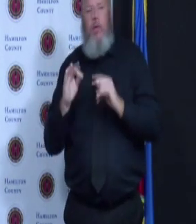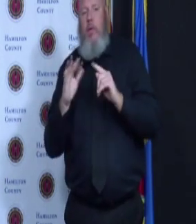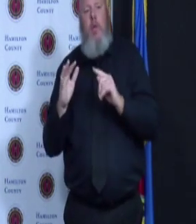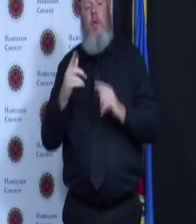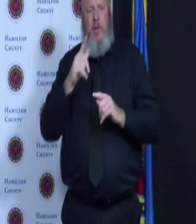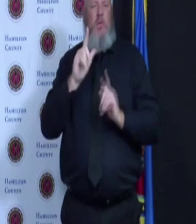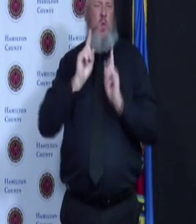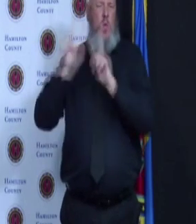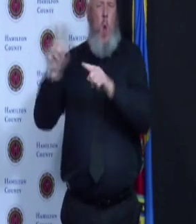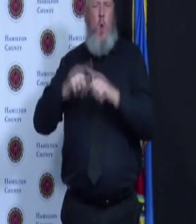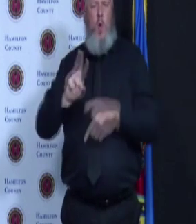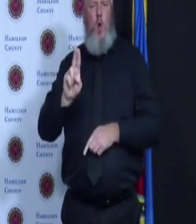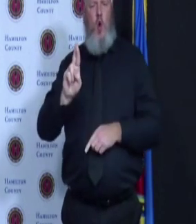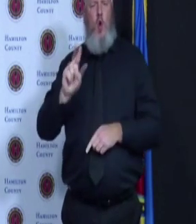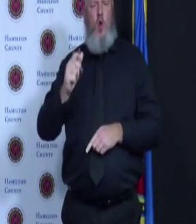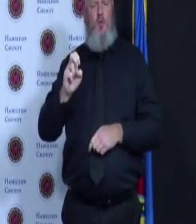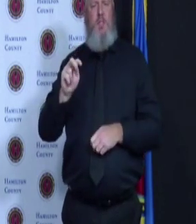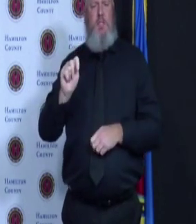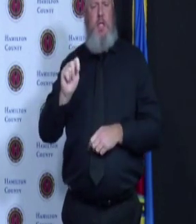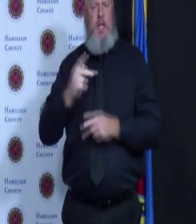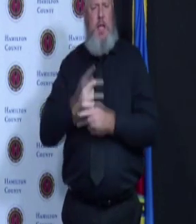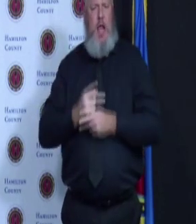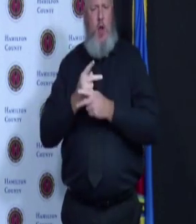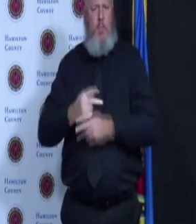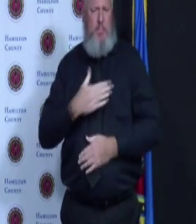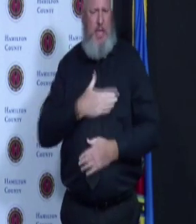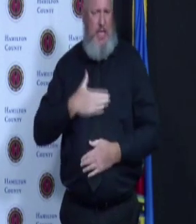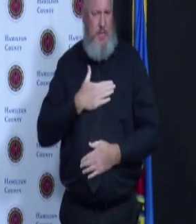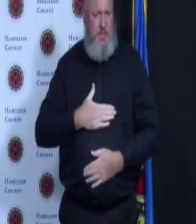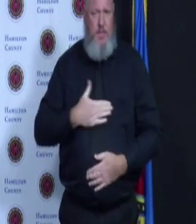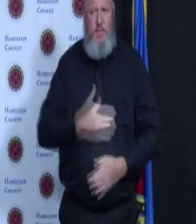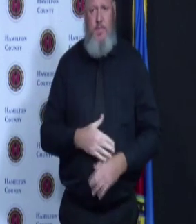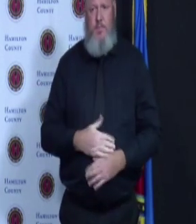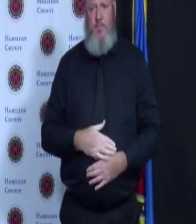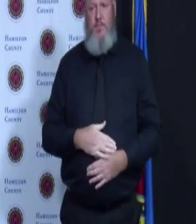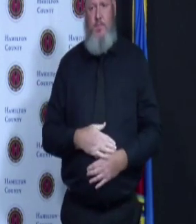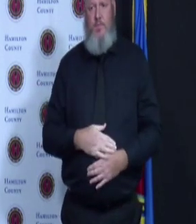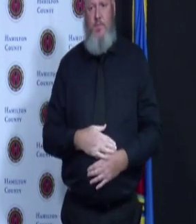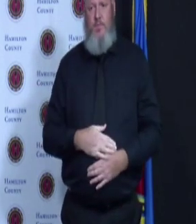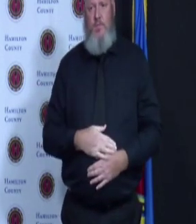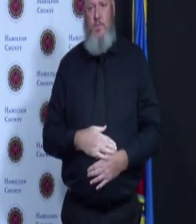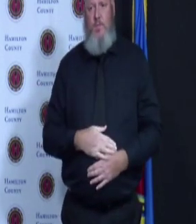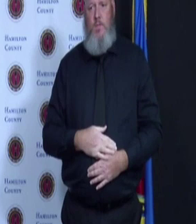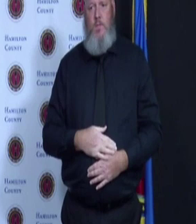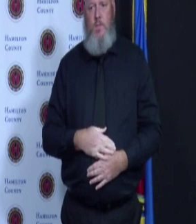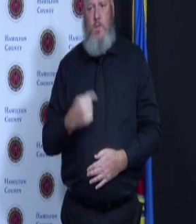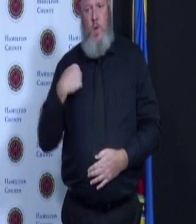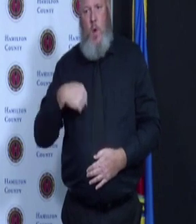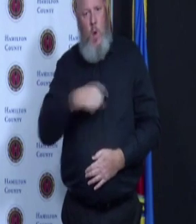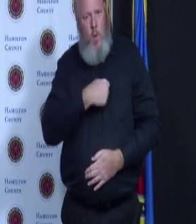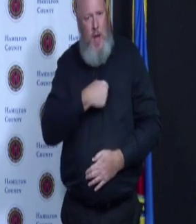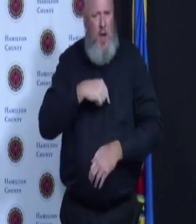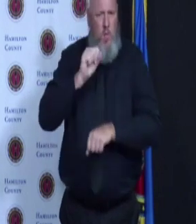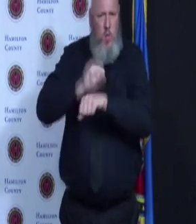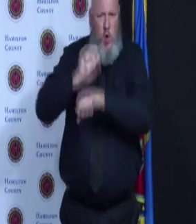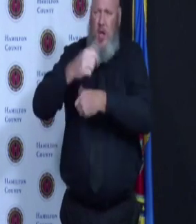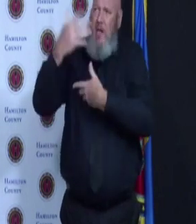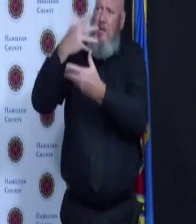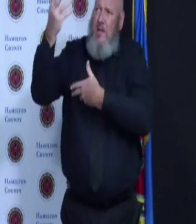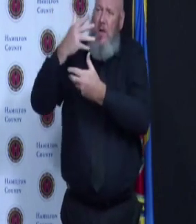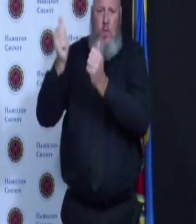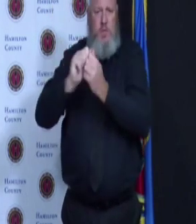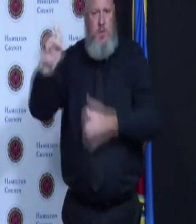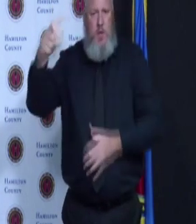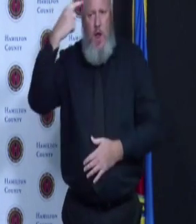with the governor's staff on possible fixes to this problem. I was on a call yesterday with the governor and the lieutenant